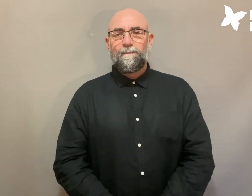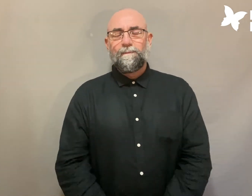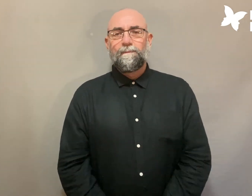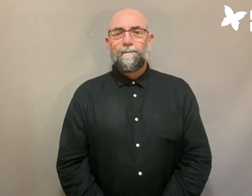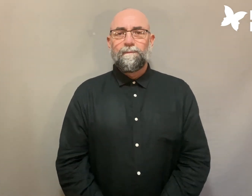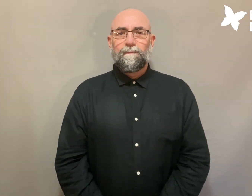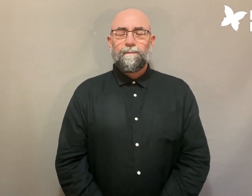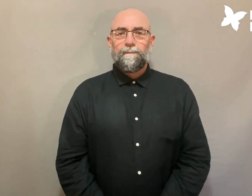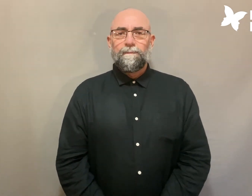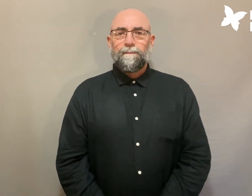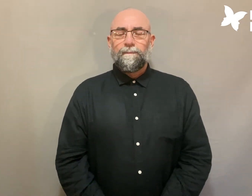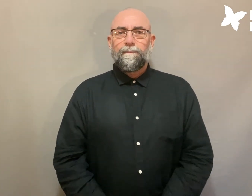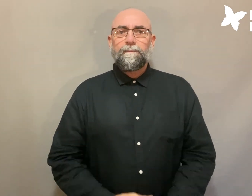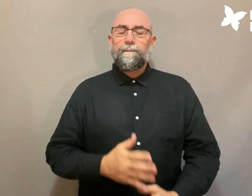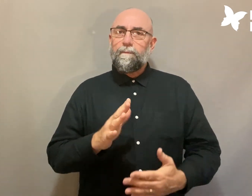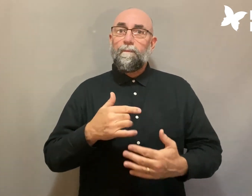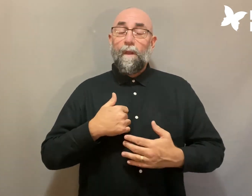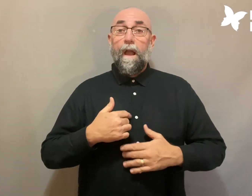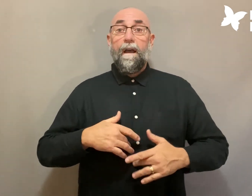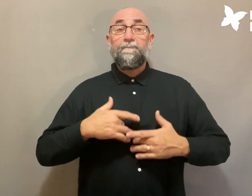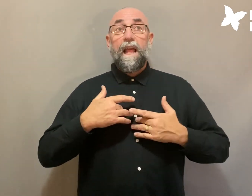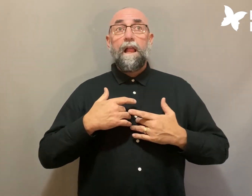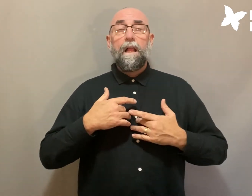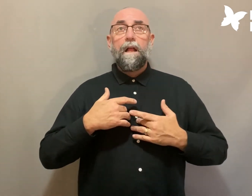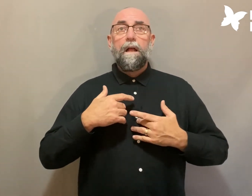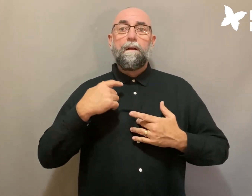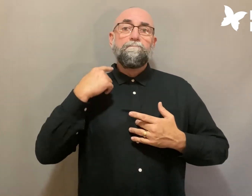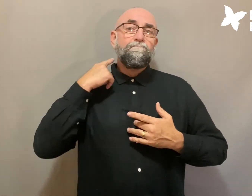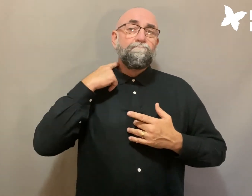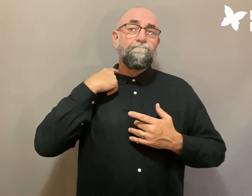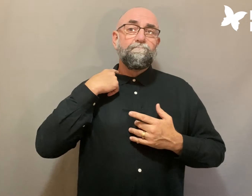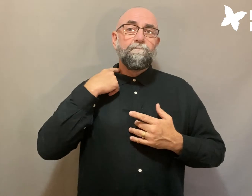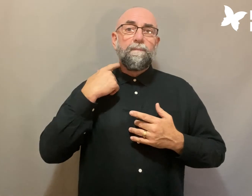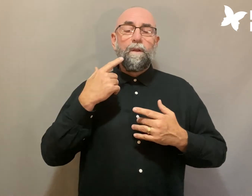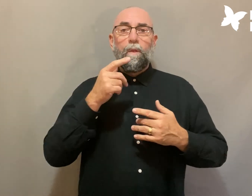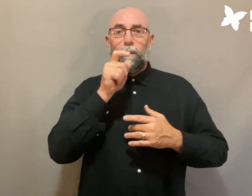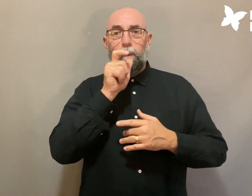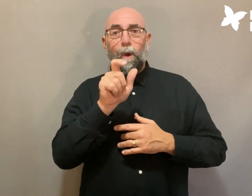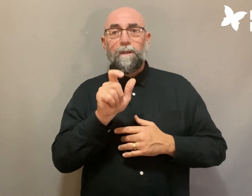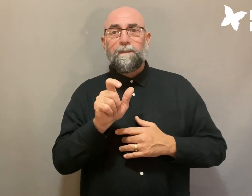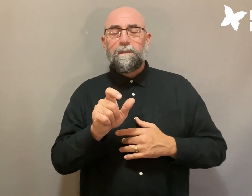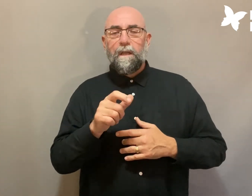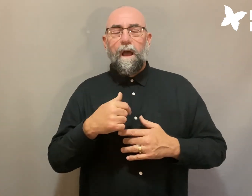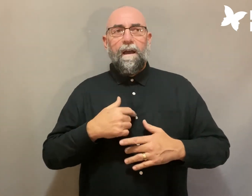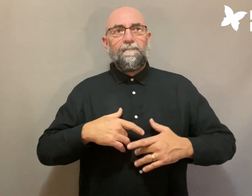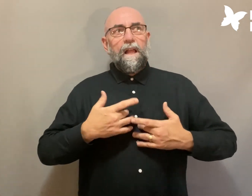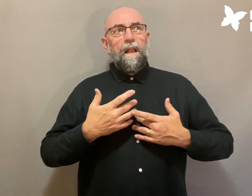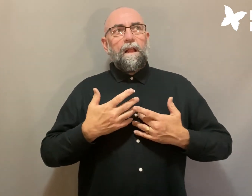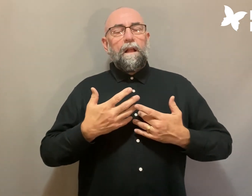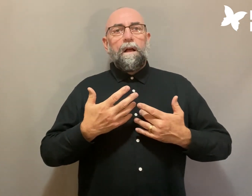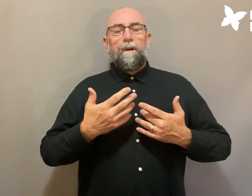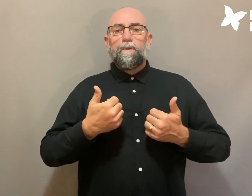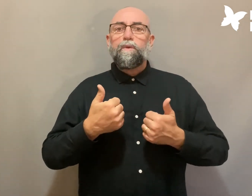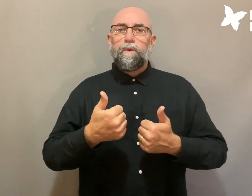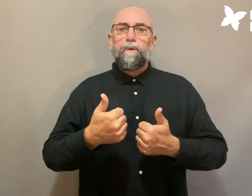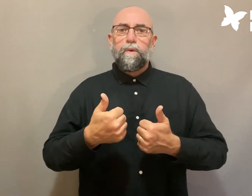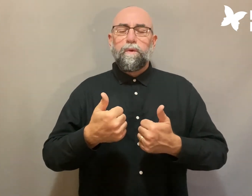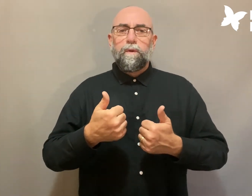It's special to have those there, that when I feel like I can't keep going, or things are getting tiring